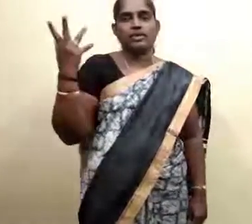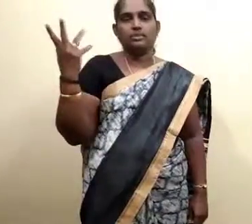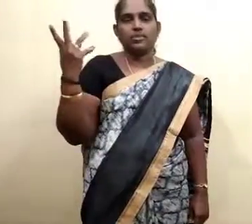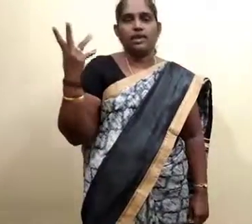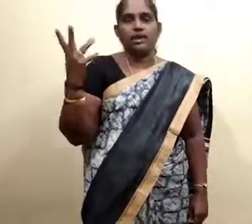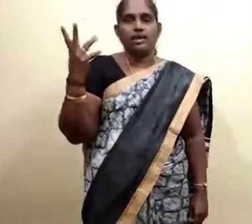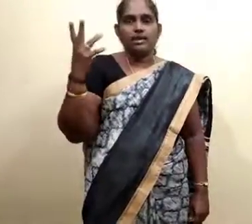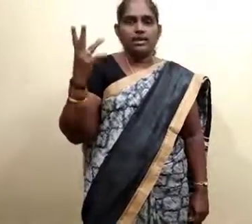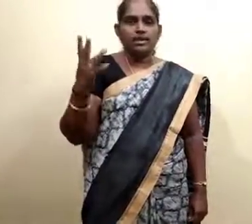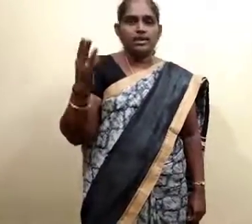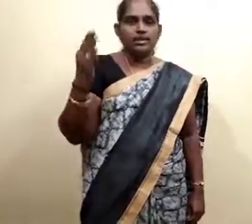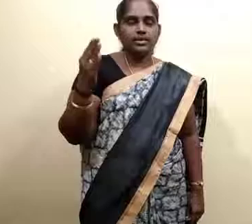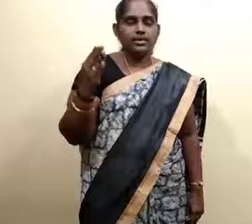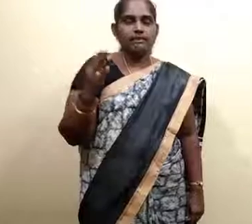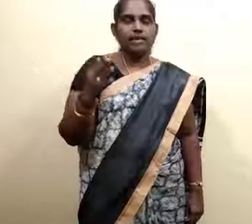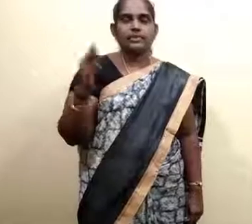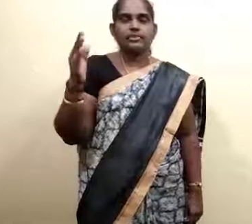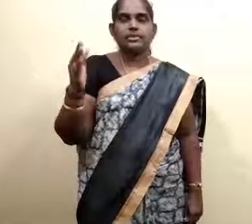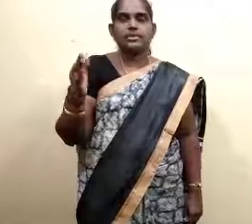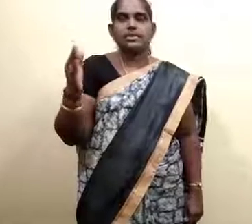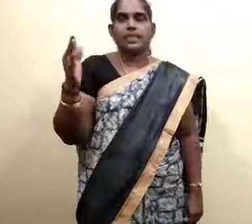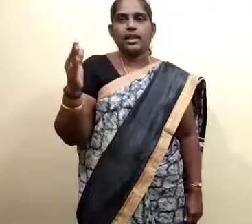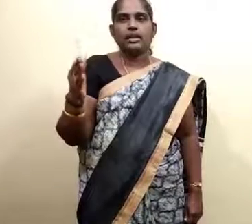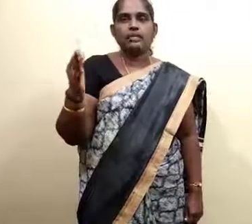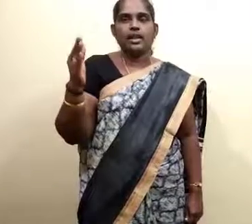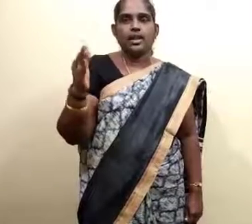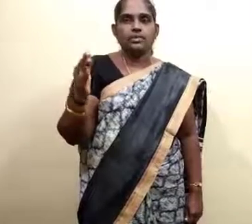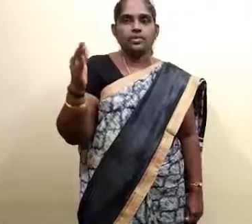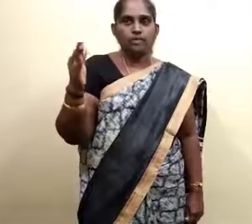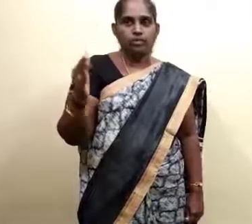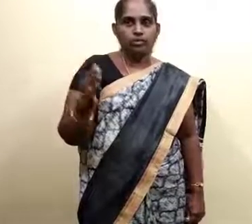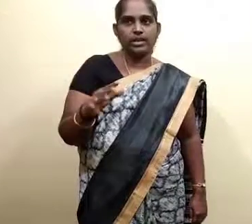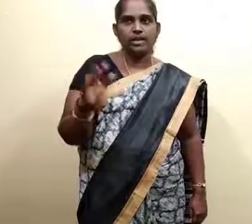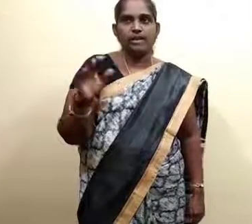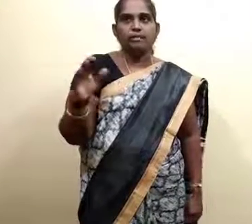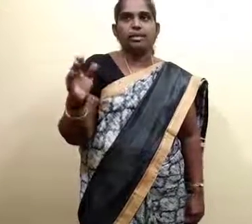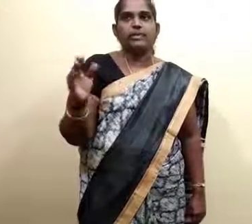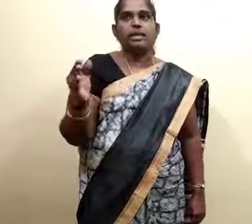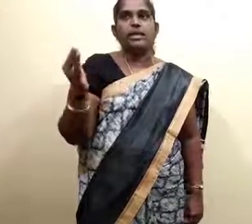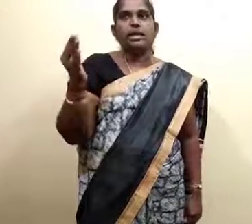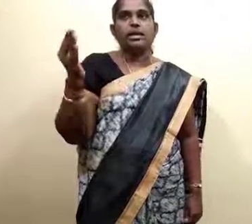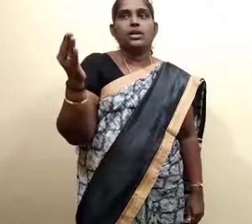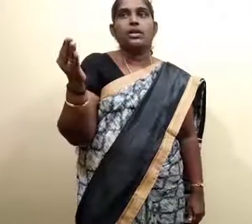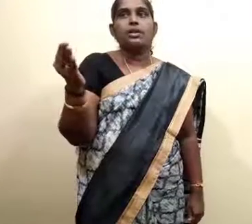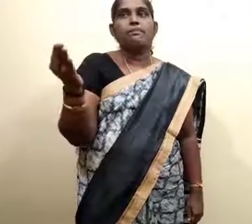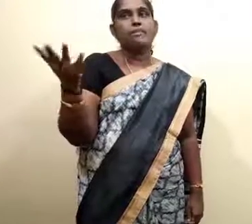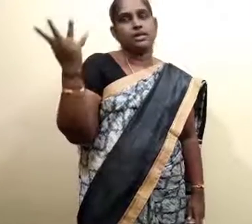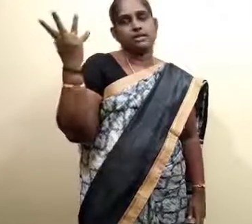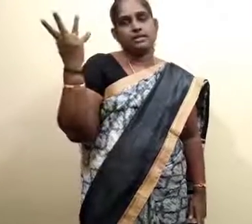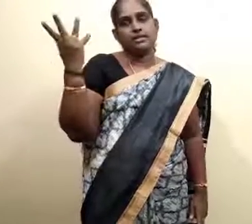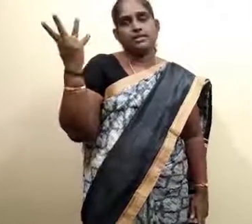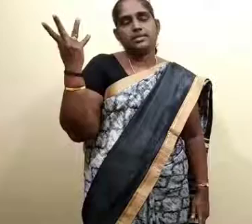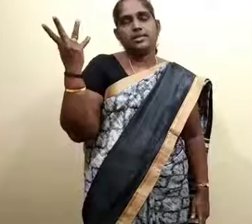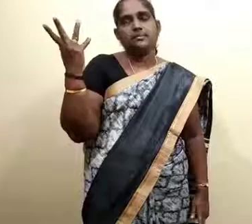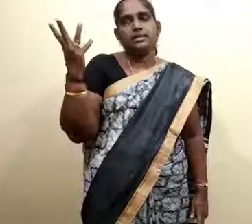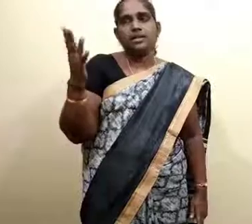opened. Okay, in 1835, the first railroad line was opened between Nuremberg. Understand?